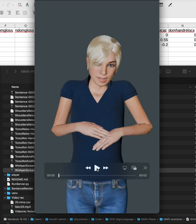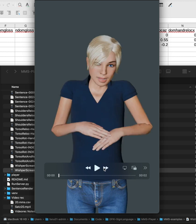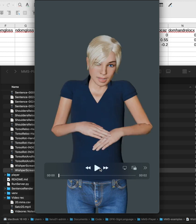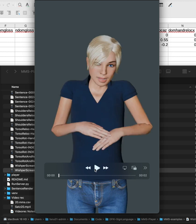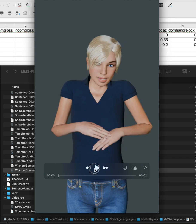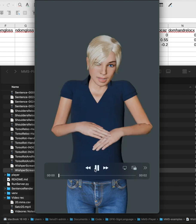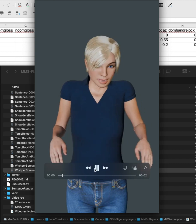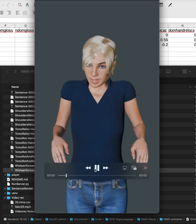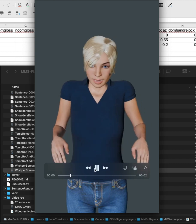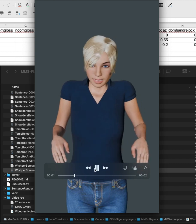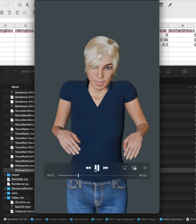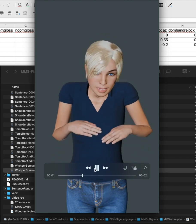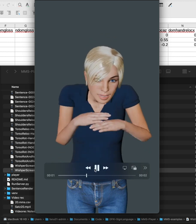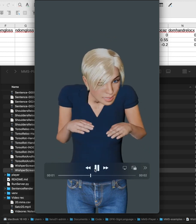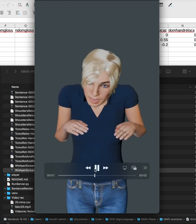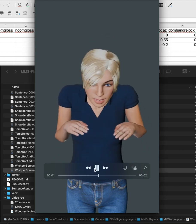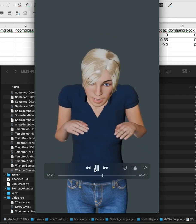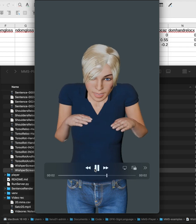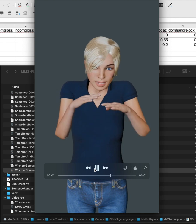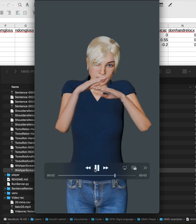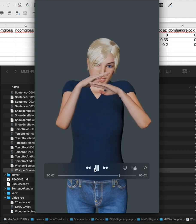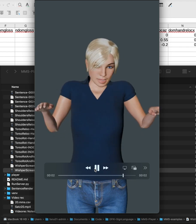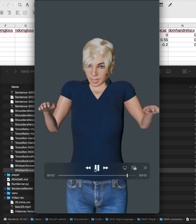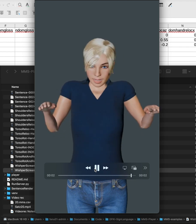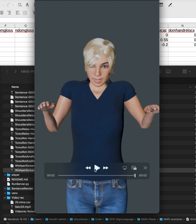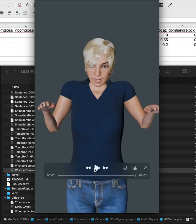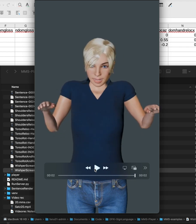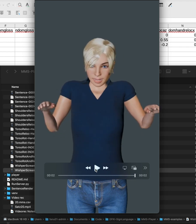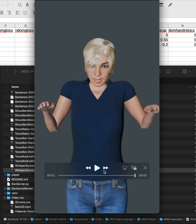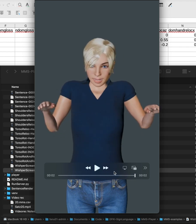is exaggerated.